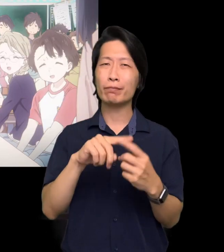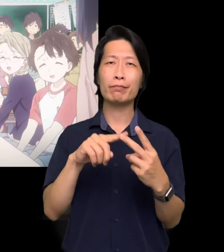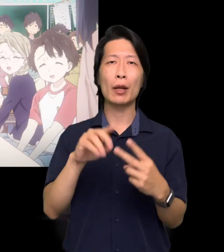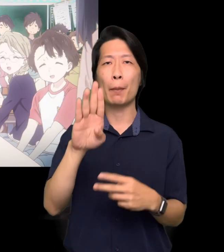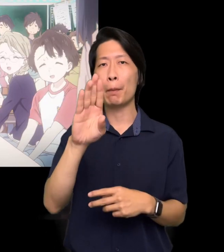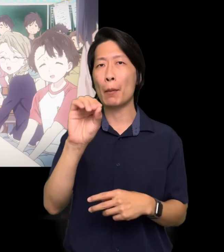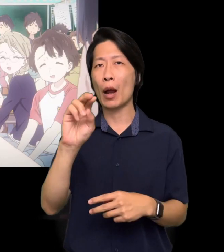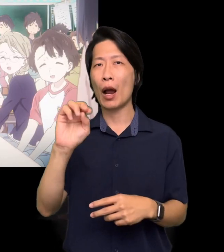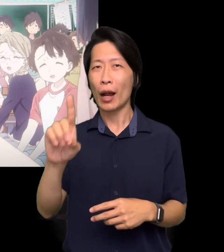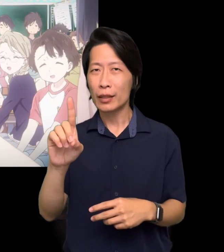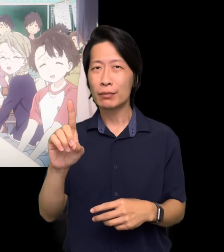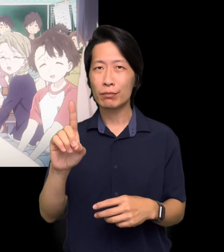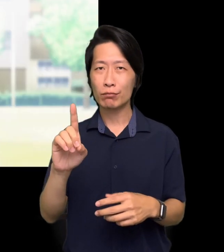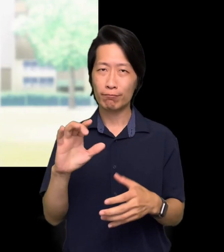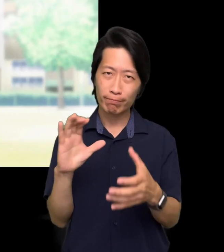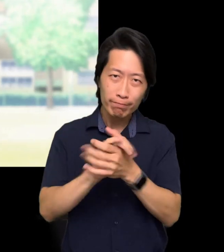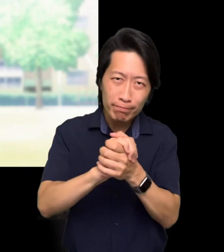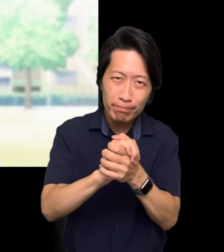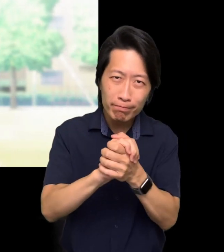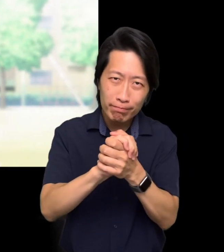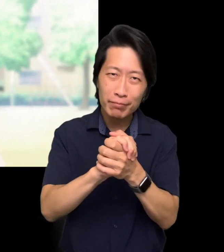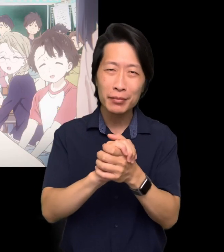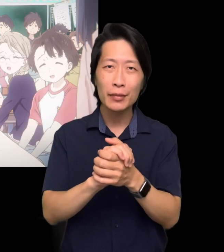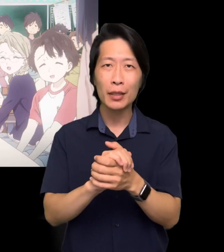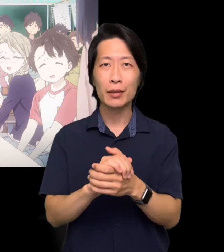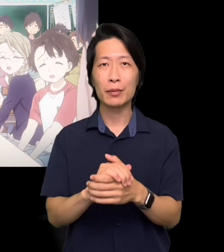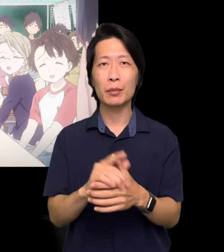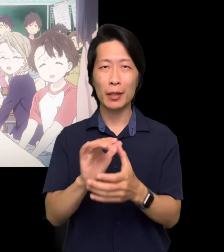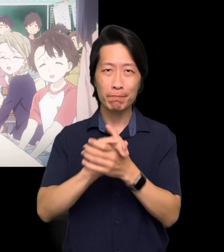or bond.